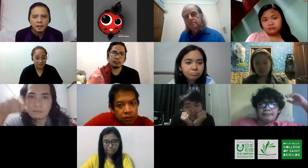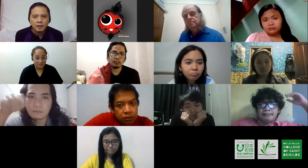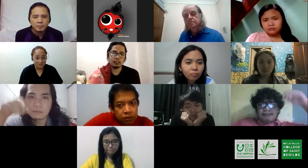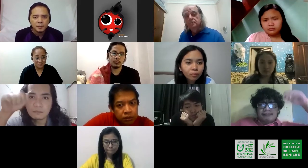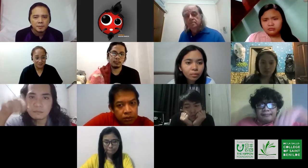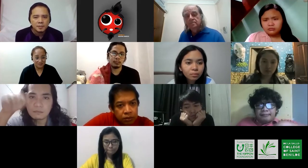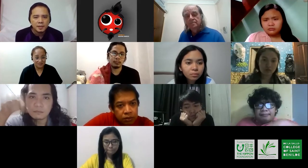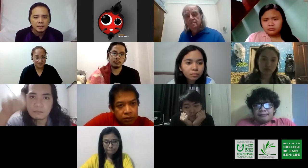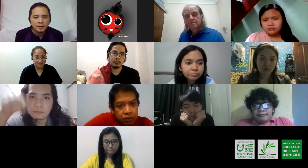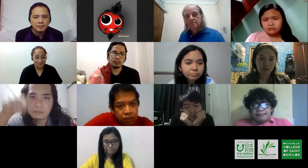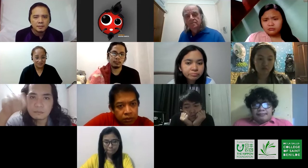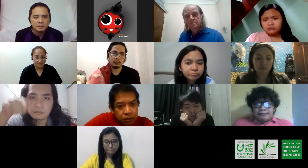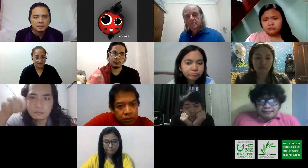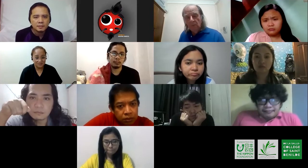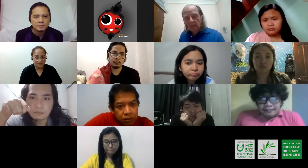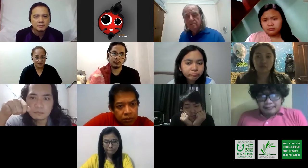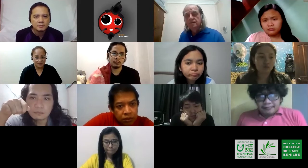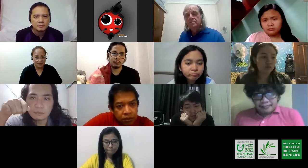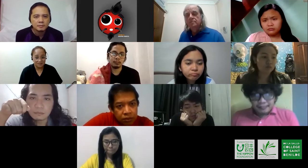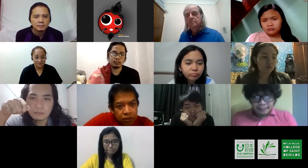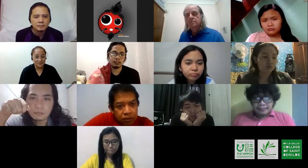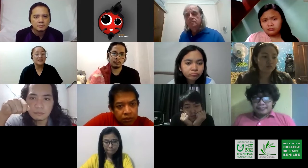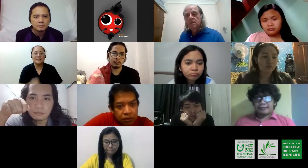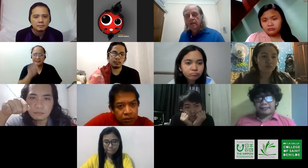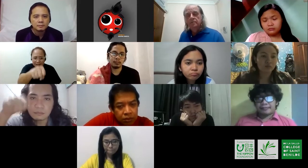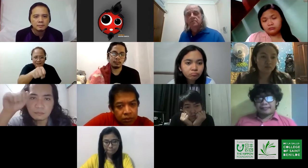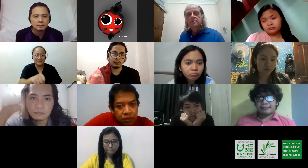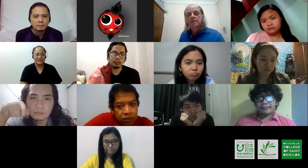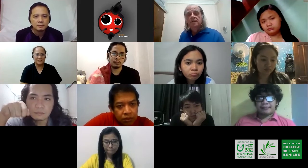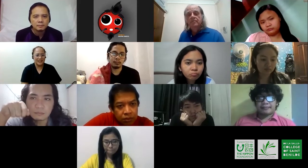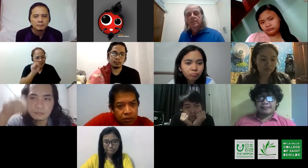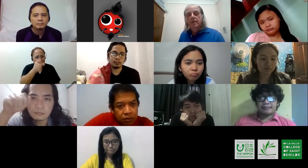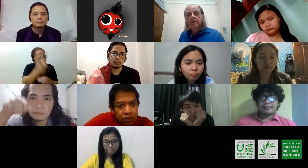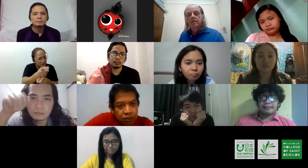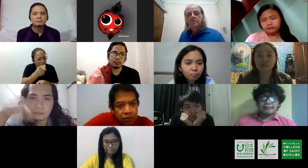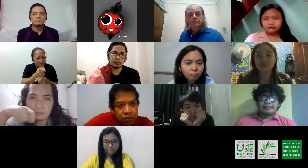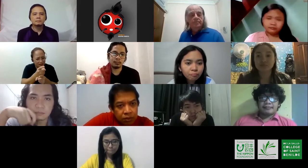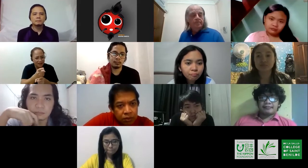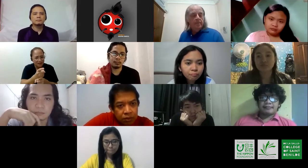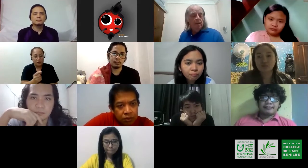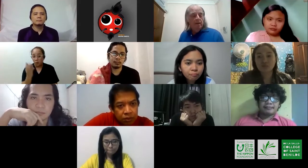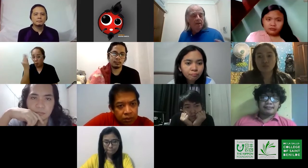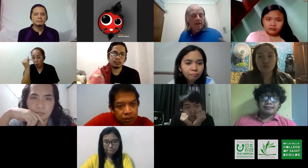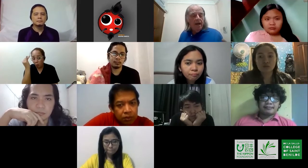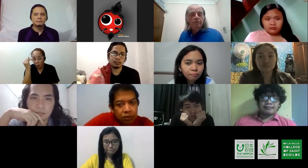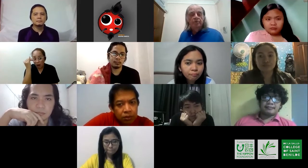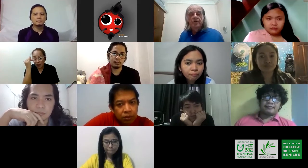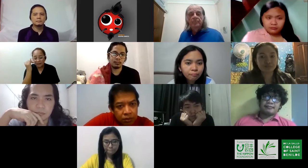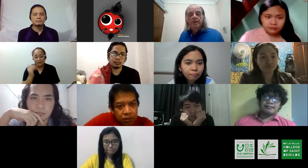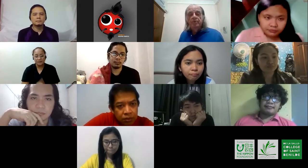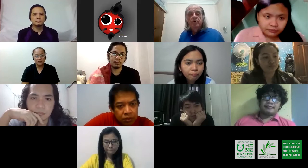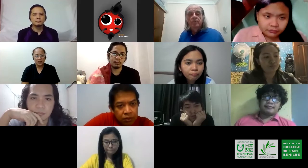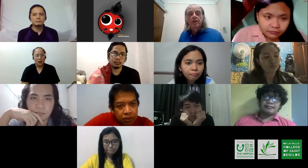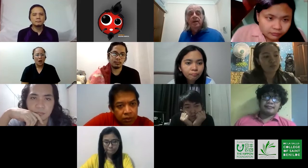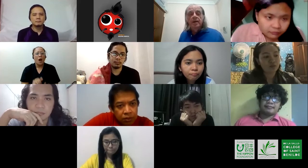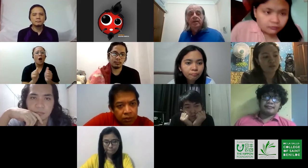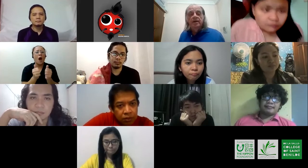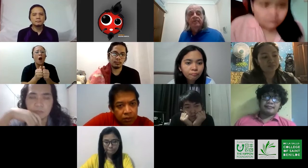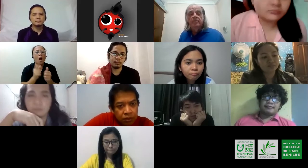He's just saying yes. Yes, right. Because how do deaf people communicate in deaf